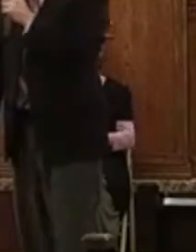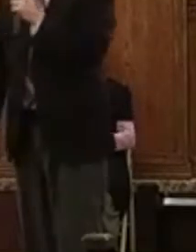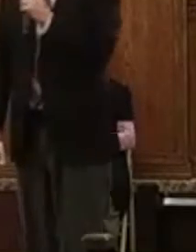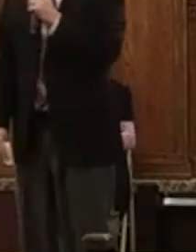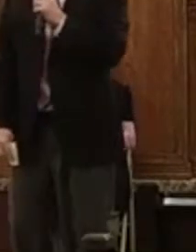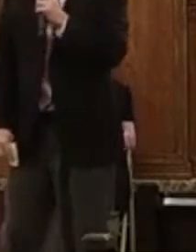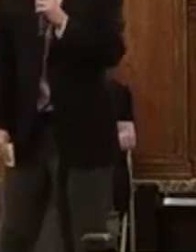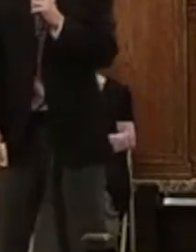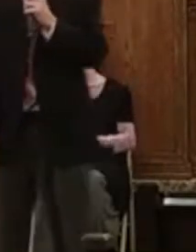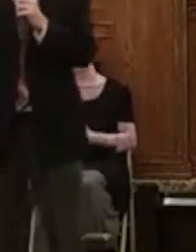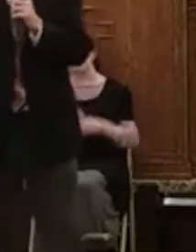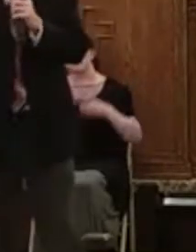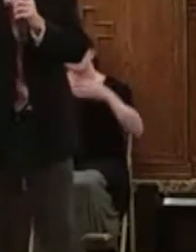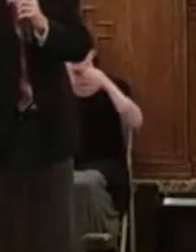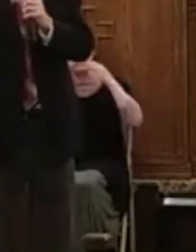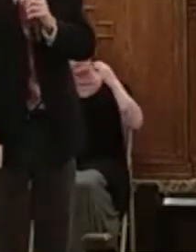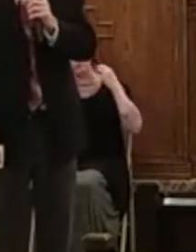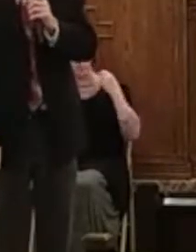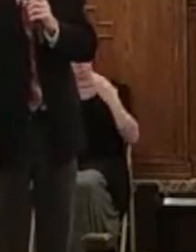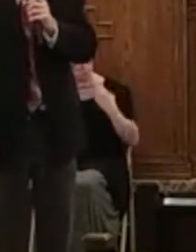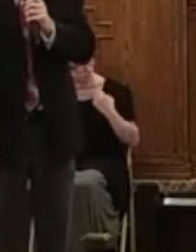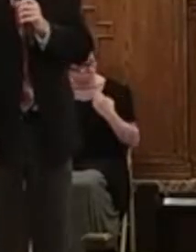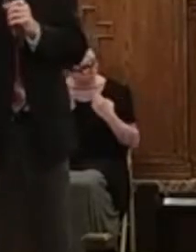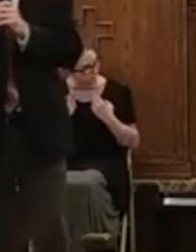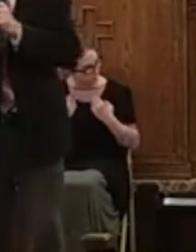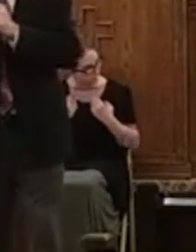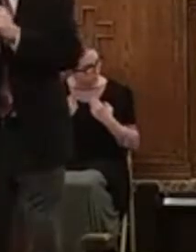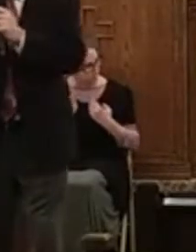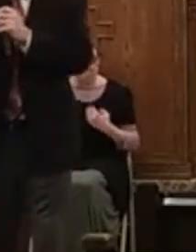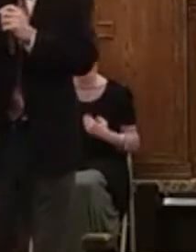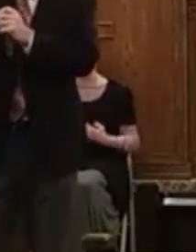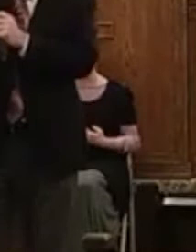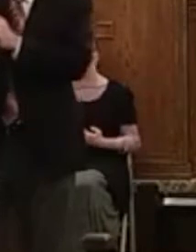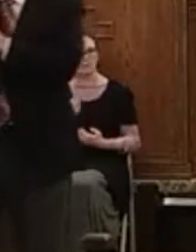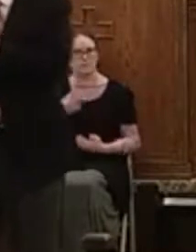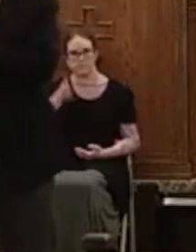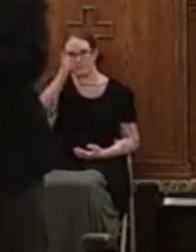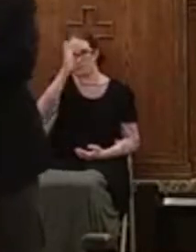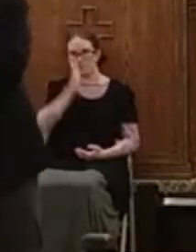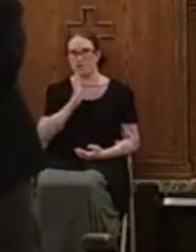Why are you so tired? Do you understand?